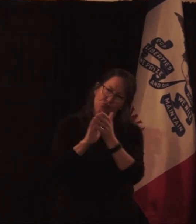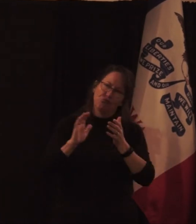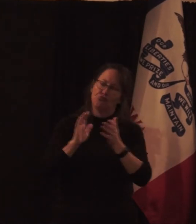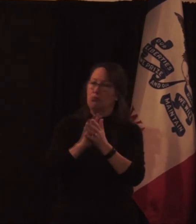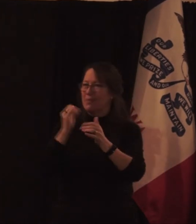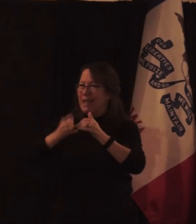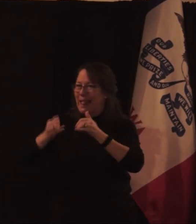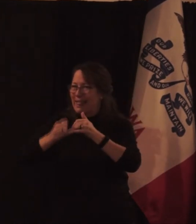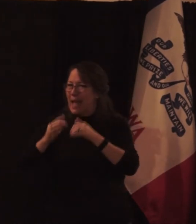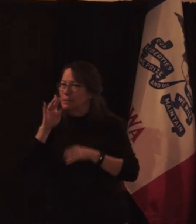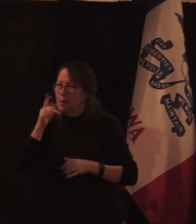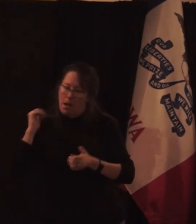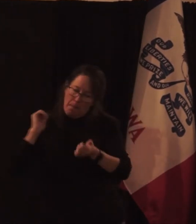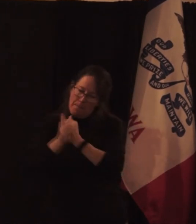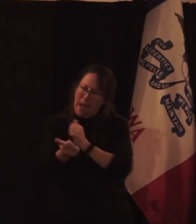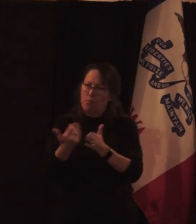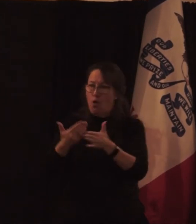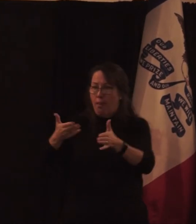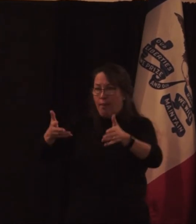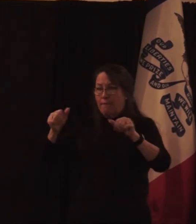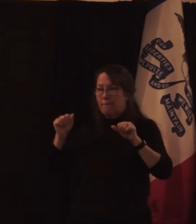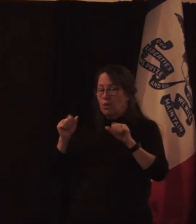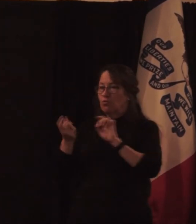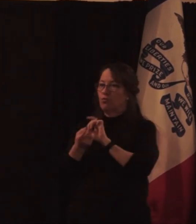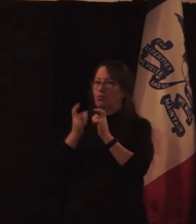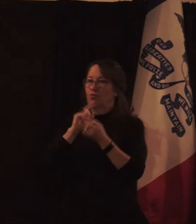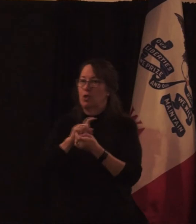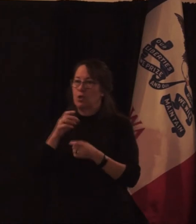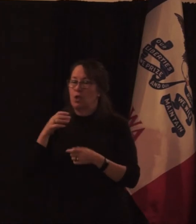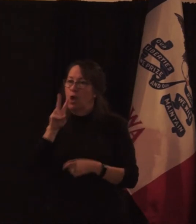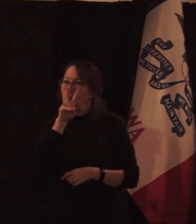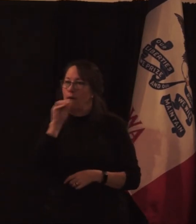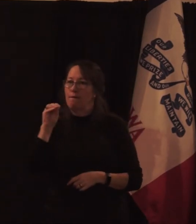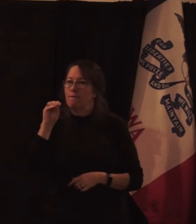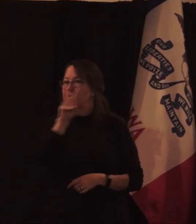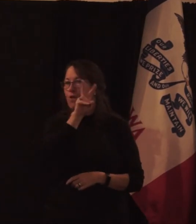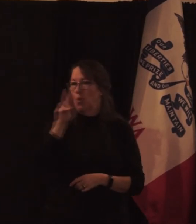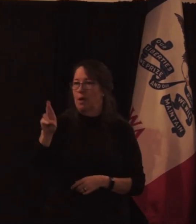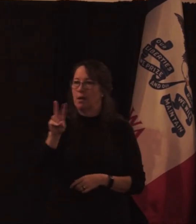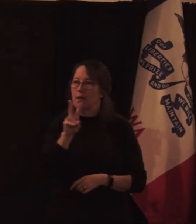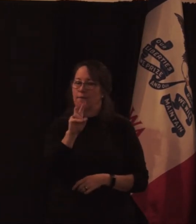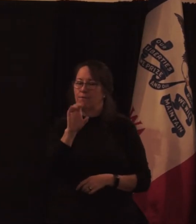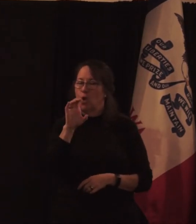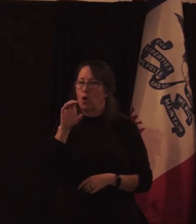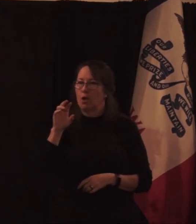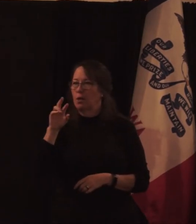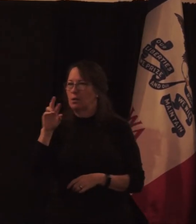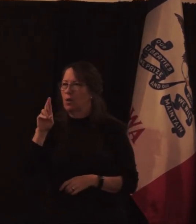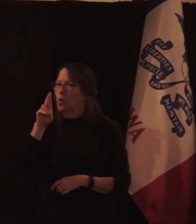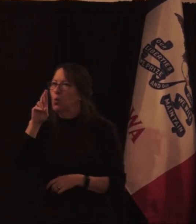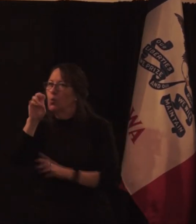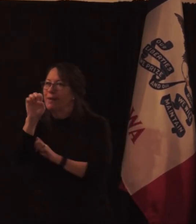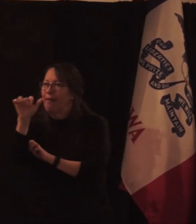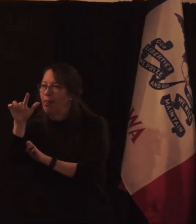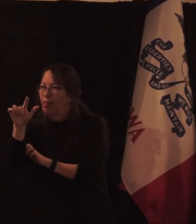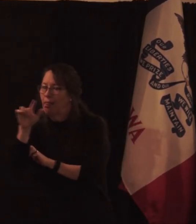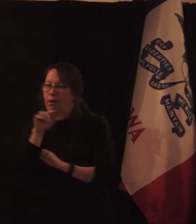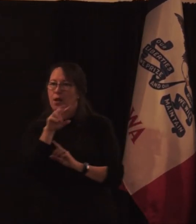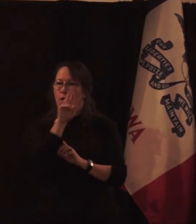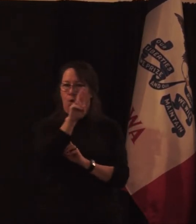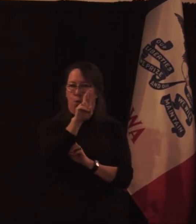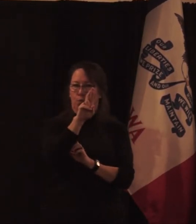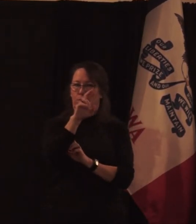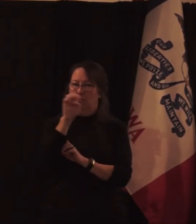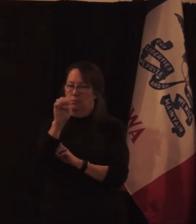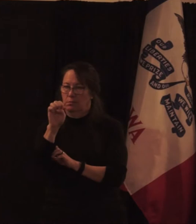The last bill I got passed before I left the Senate was a change in voc rehab. This is called WIOA, the Work Enforcement, Work